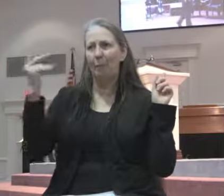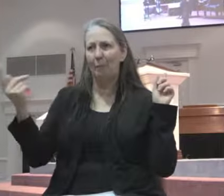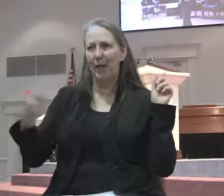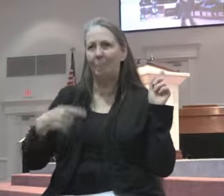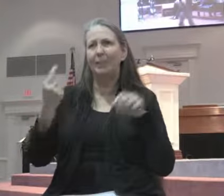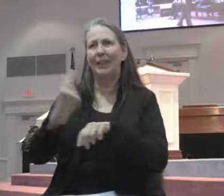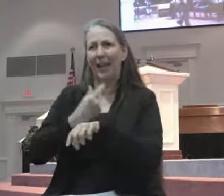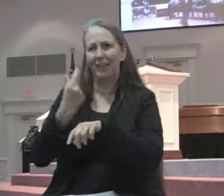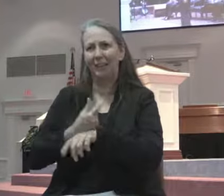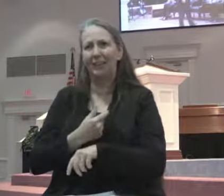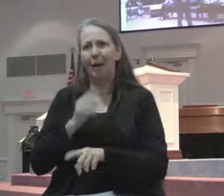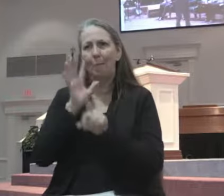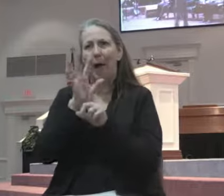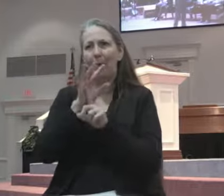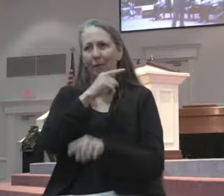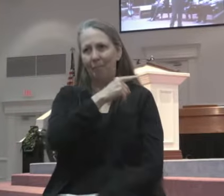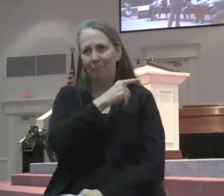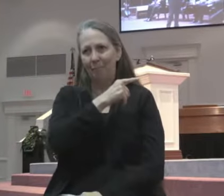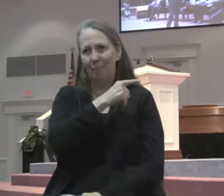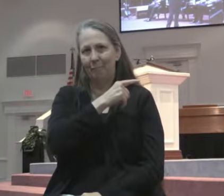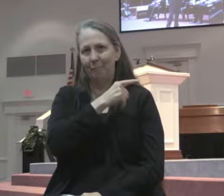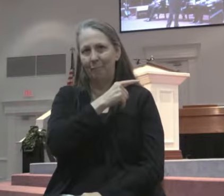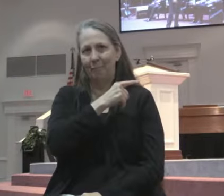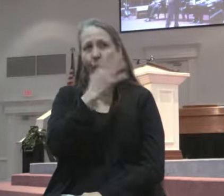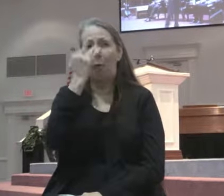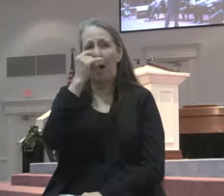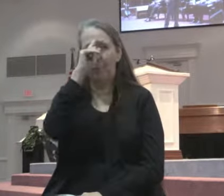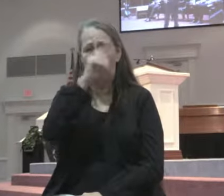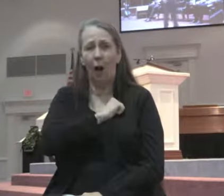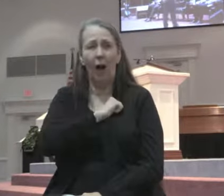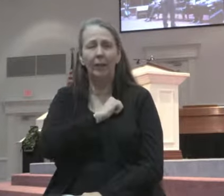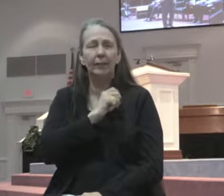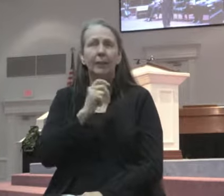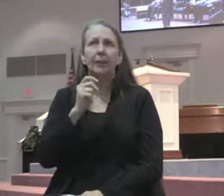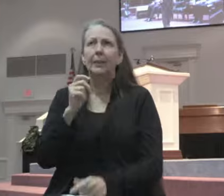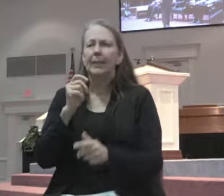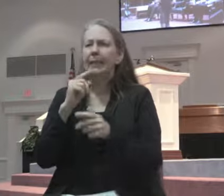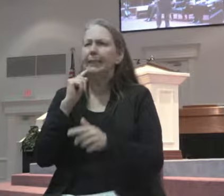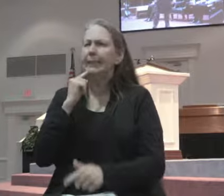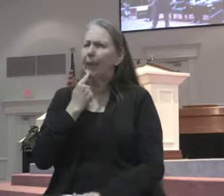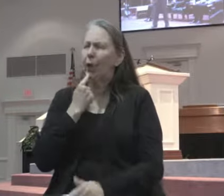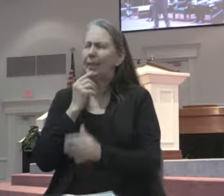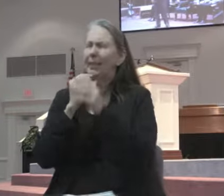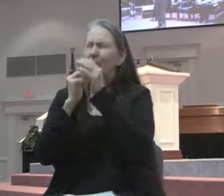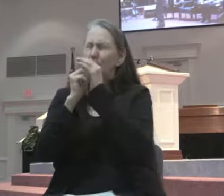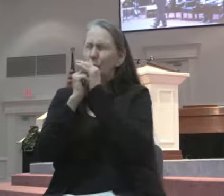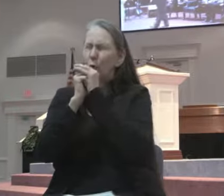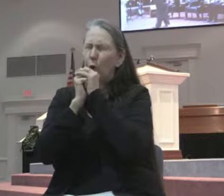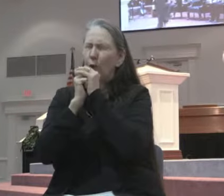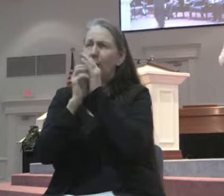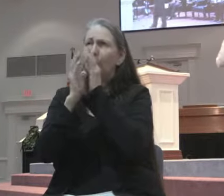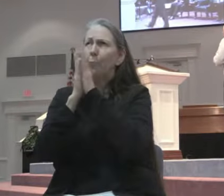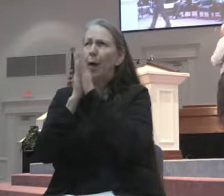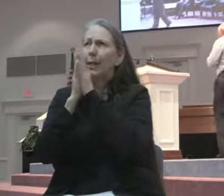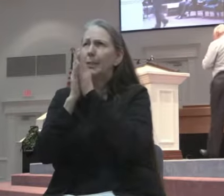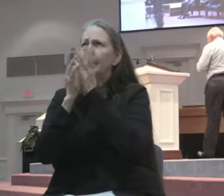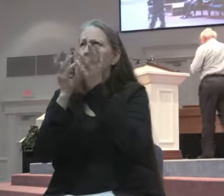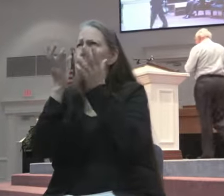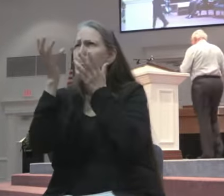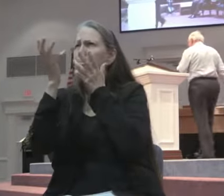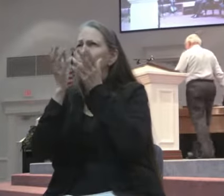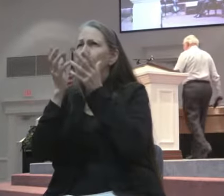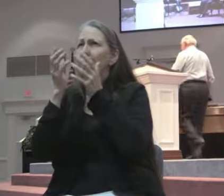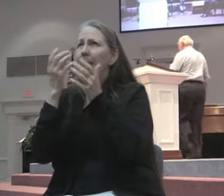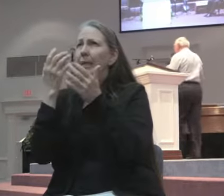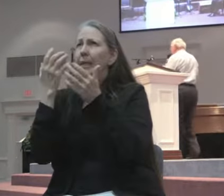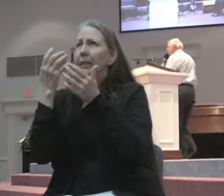And it's right because he has heard from God, not just a preacher, not even just a good preacher, but